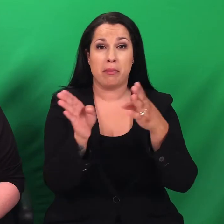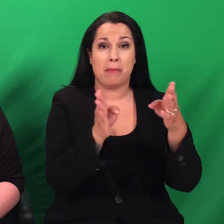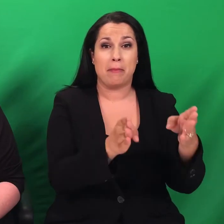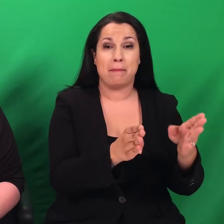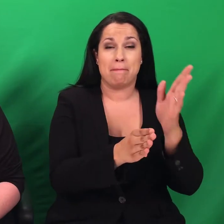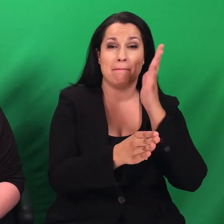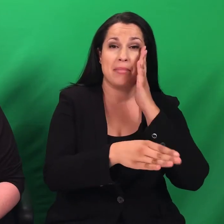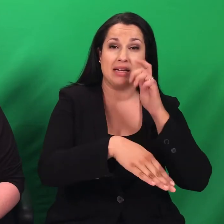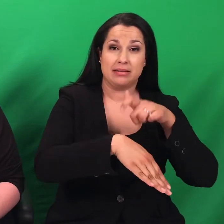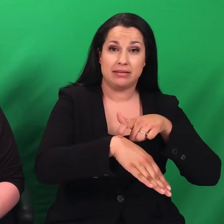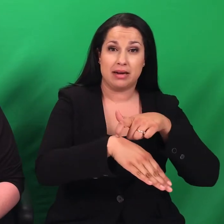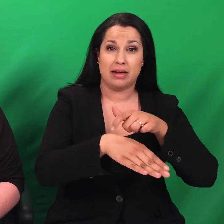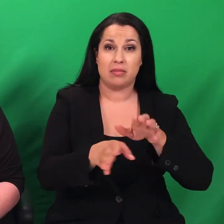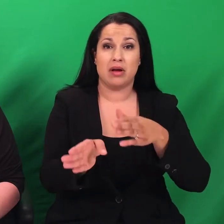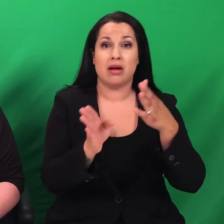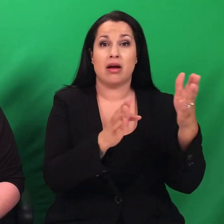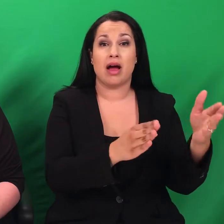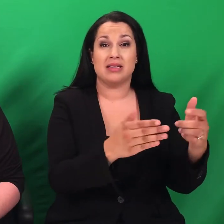or timer.